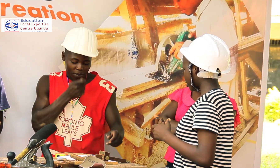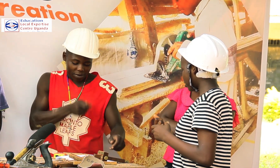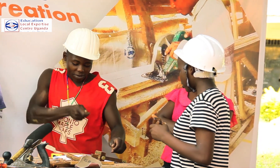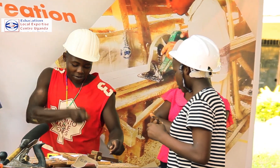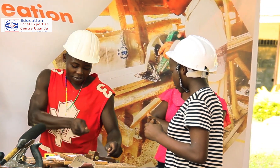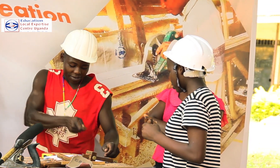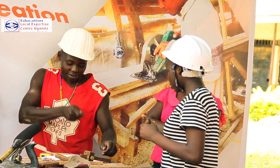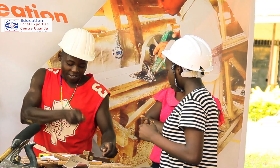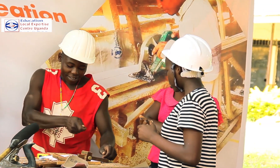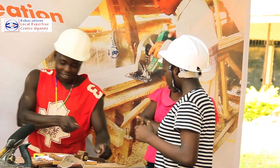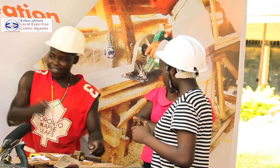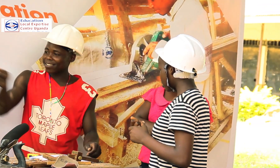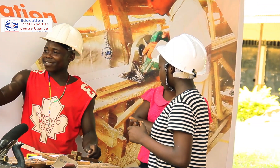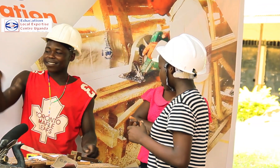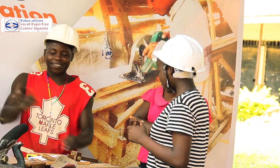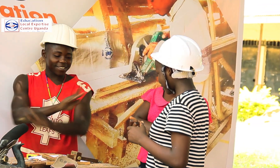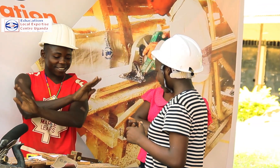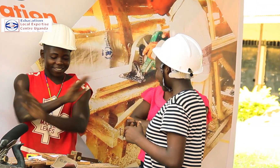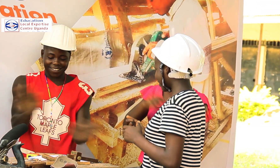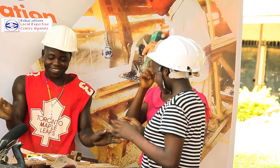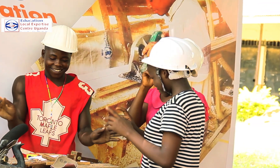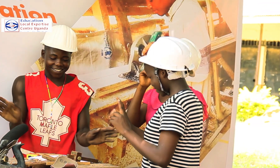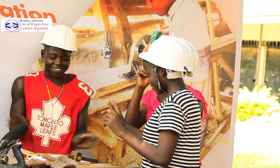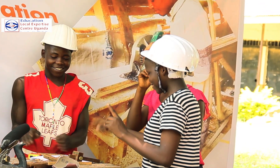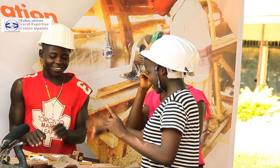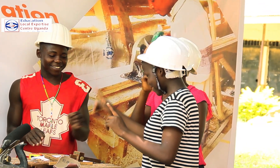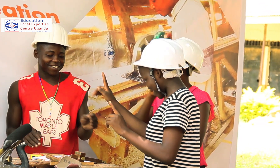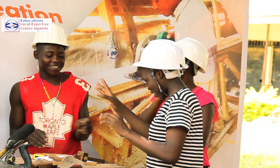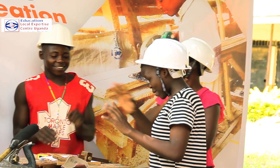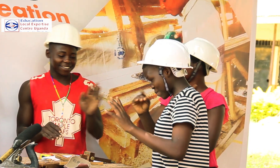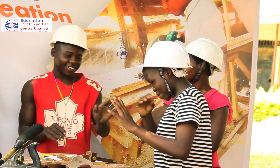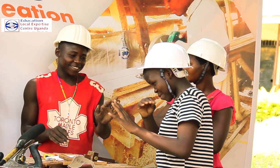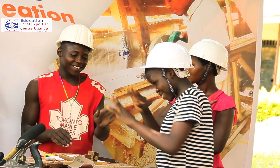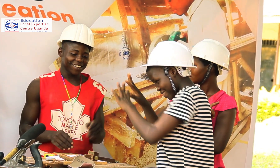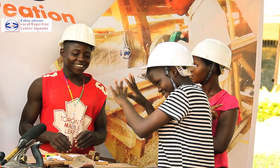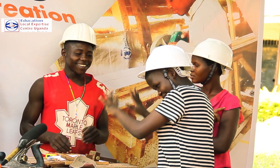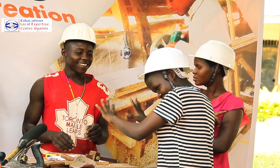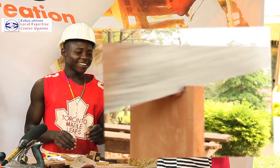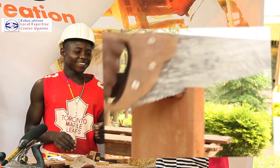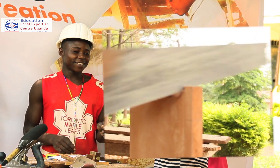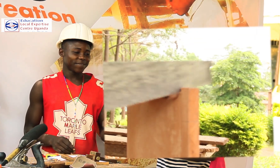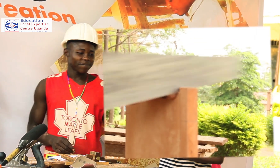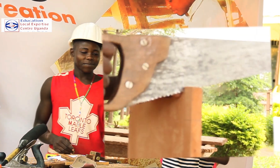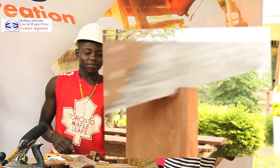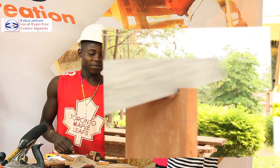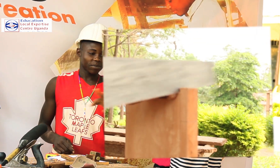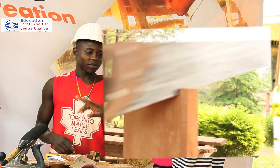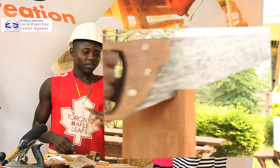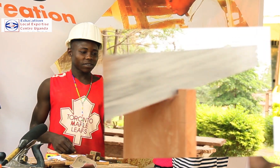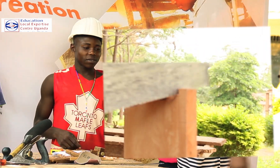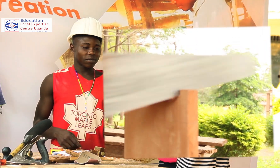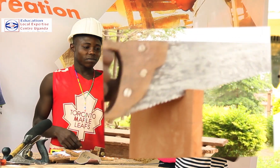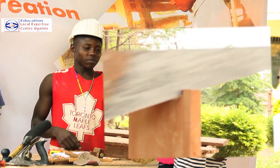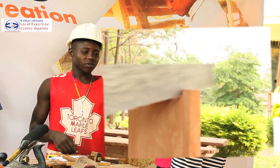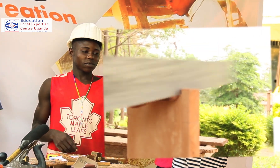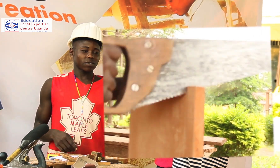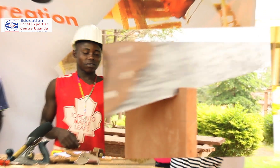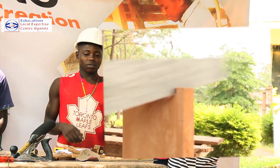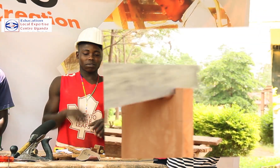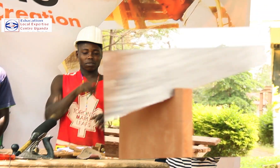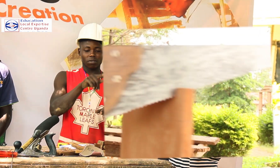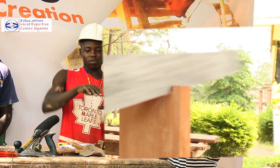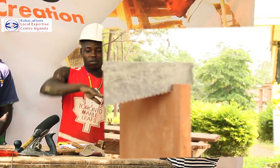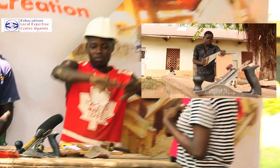that slide, they put it there. After putting, they come back. On the next day, they managed